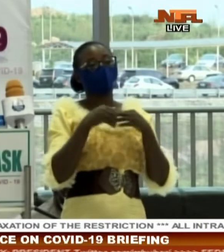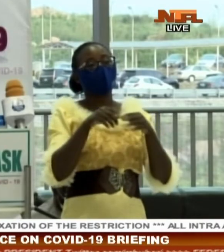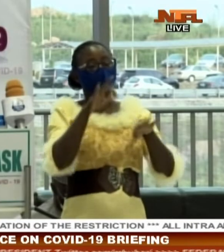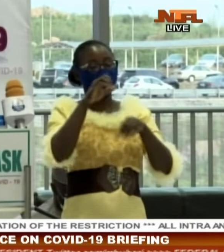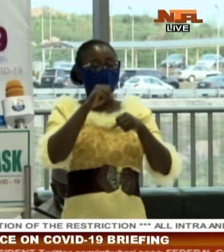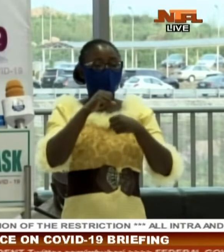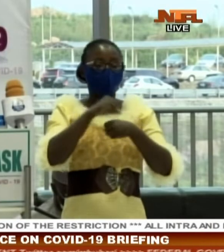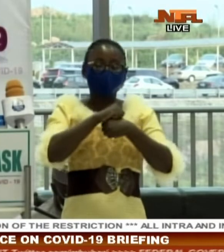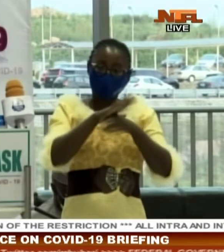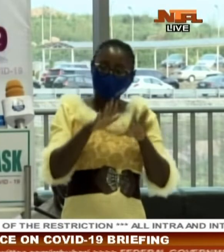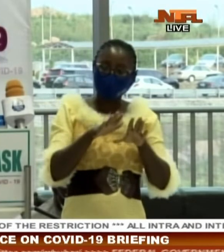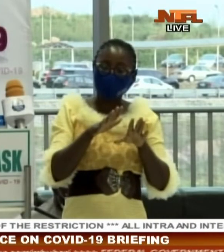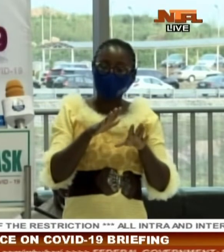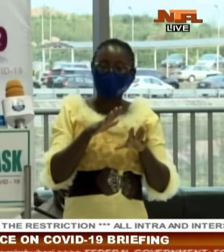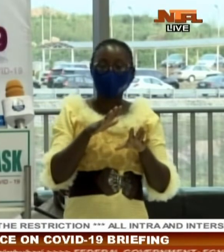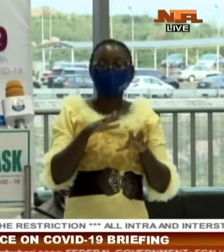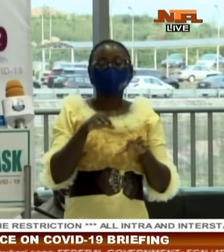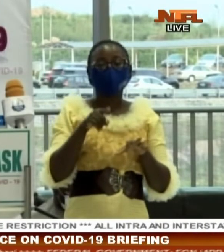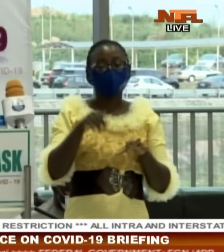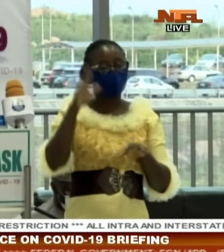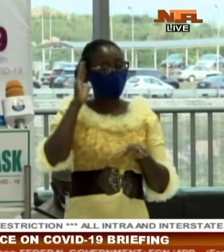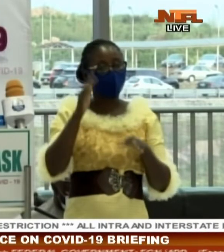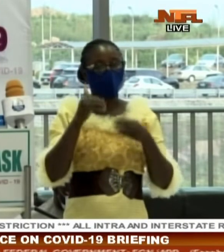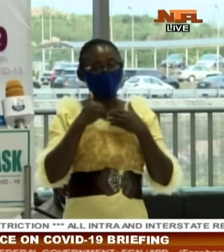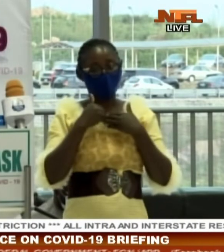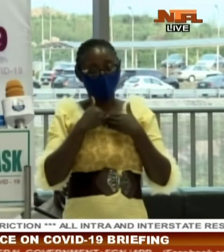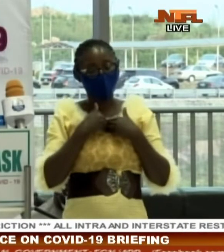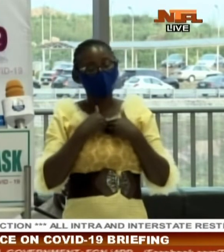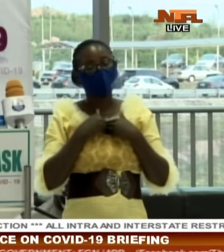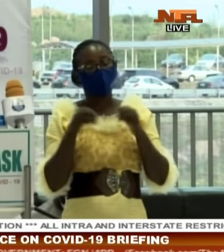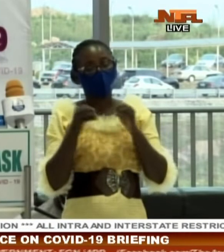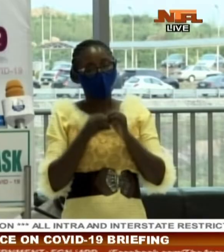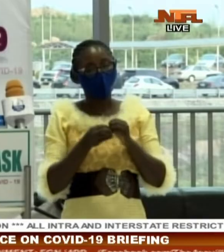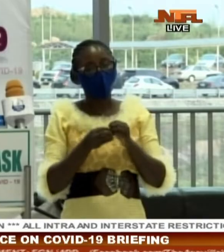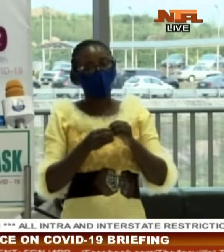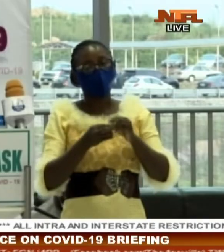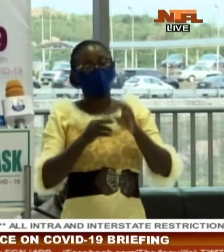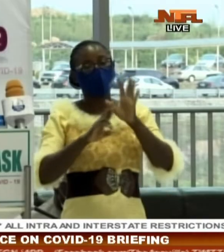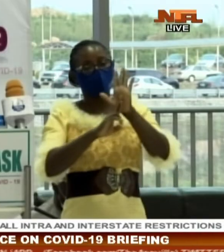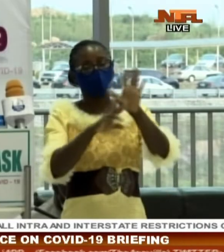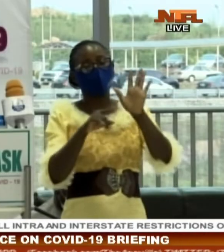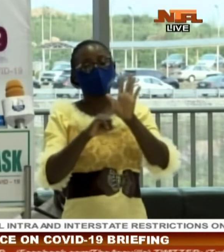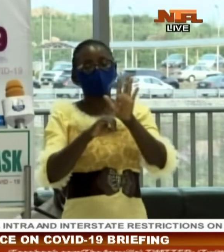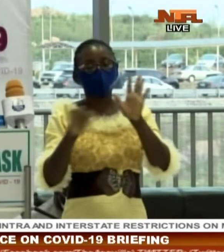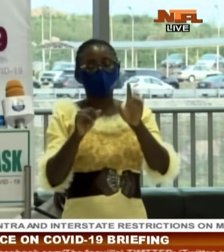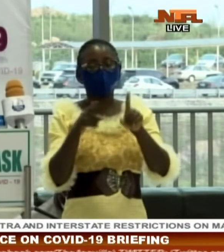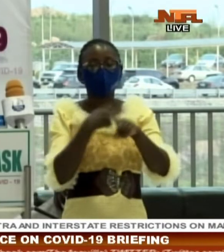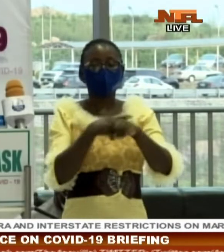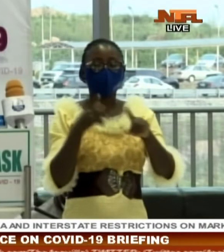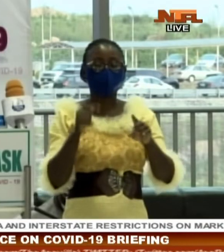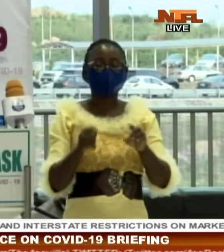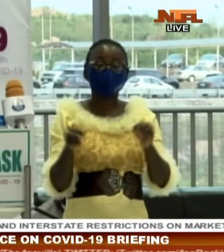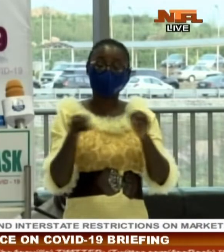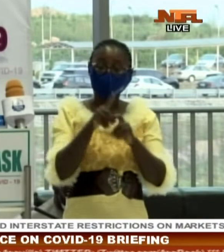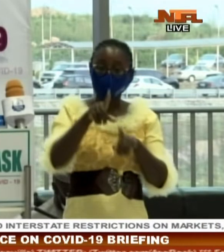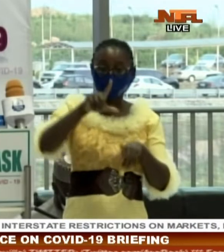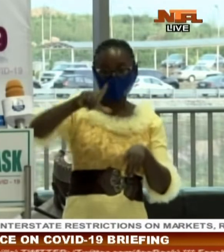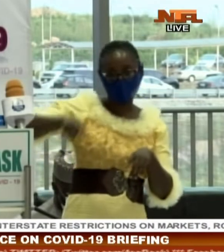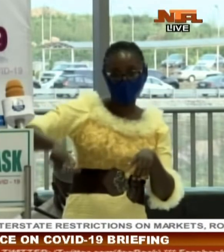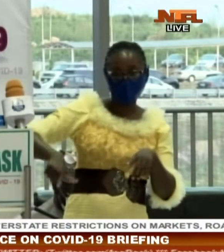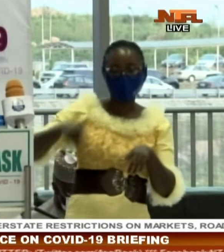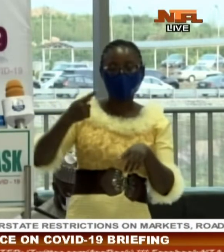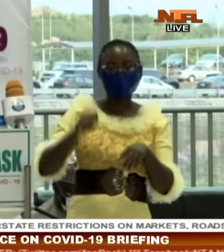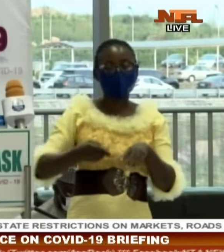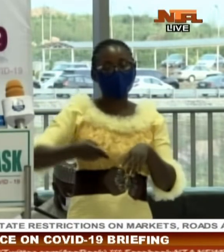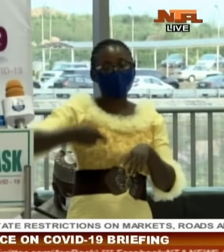and you're incubating it, you will pick it up in 7% of cases. But the more you delay the testing, the higher